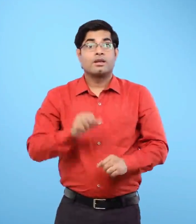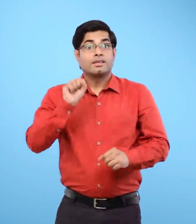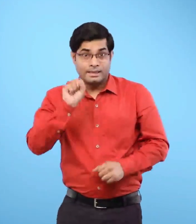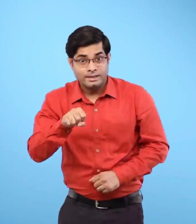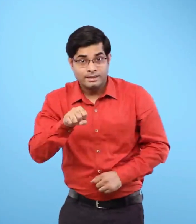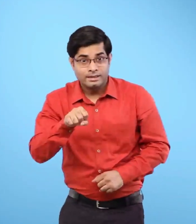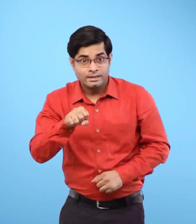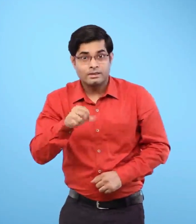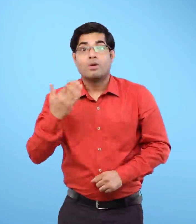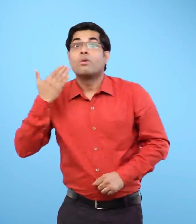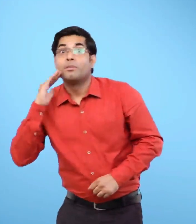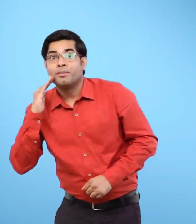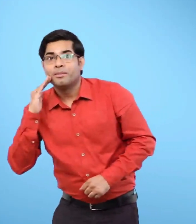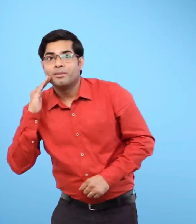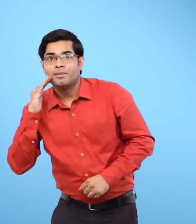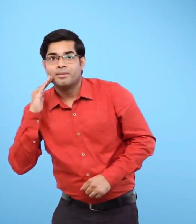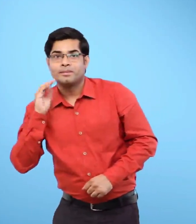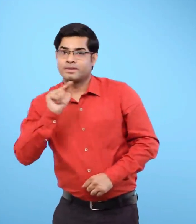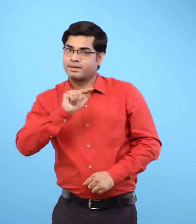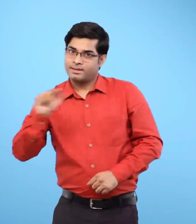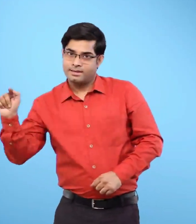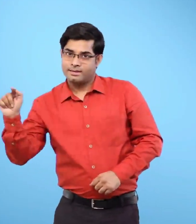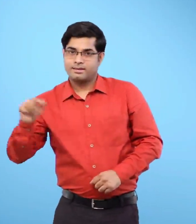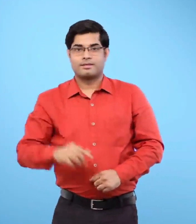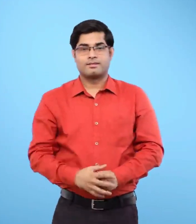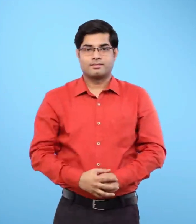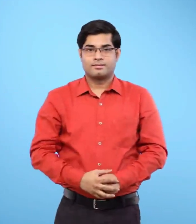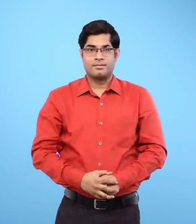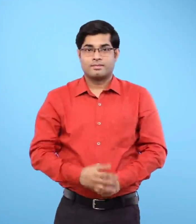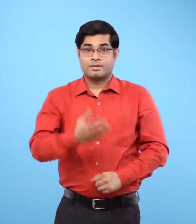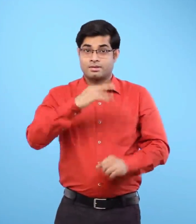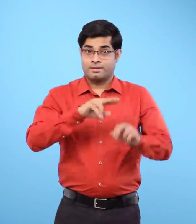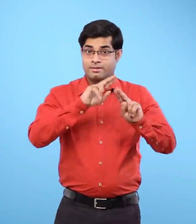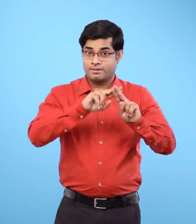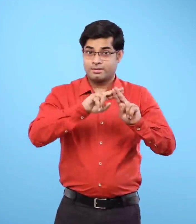If yes, on which days? Dash. F.